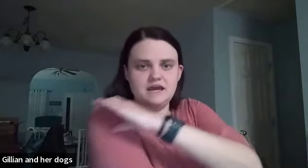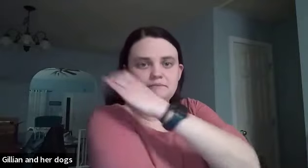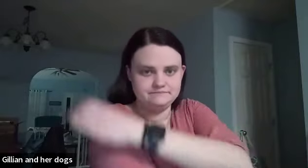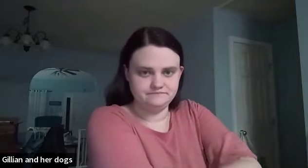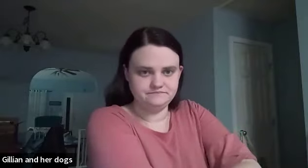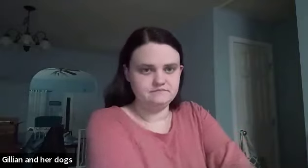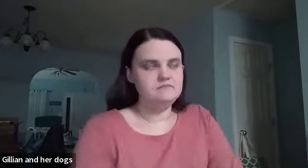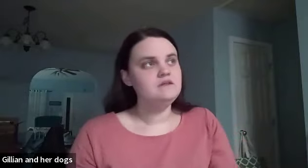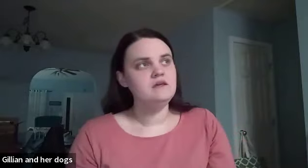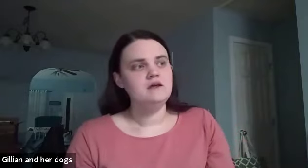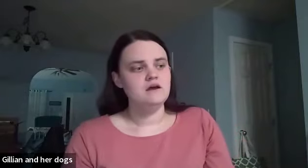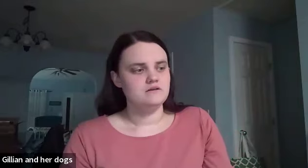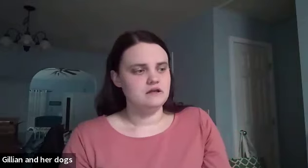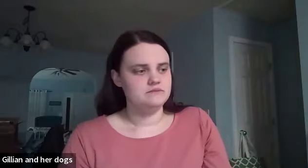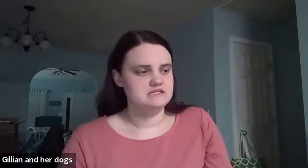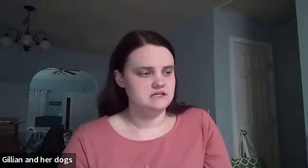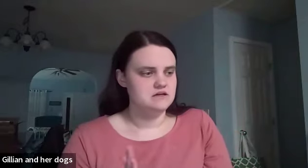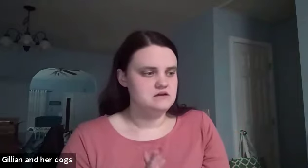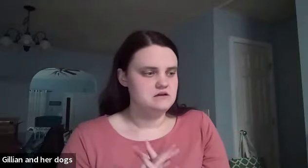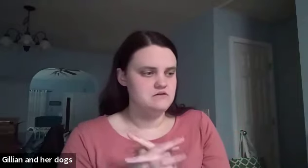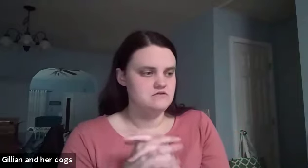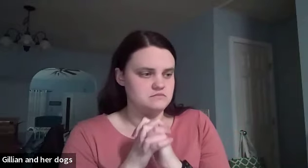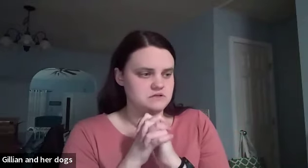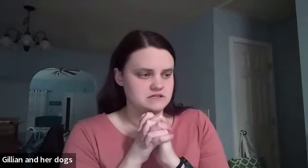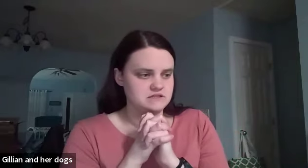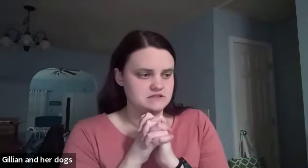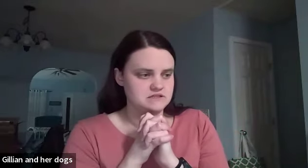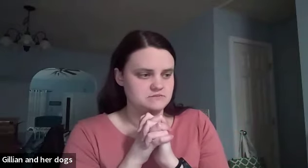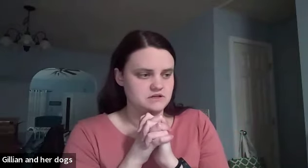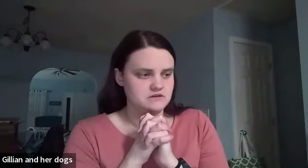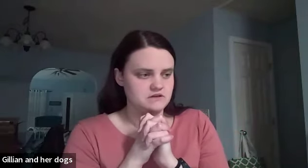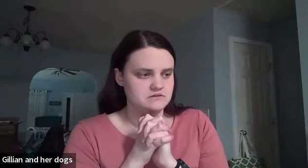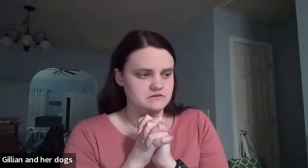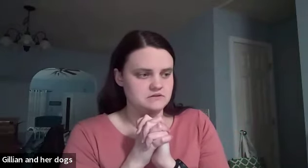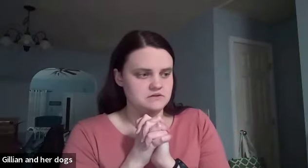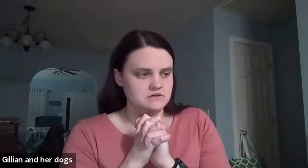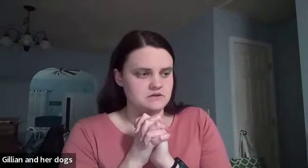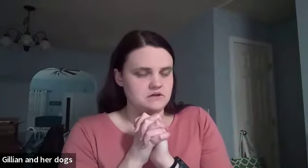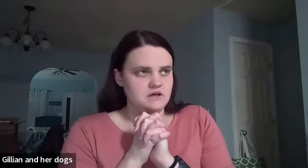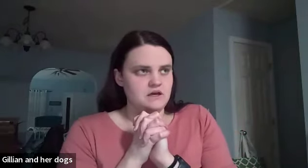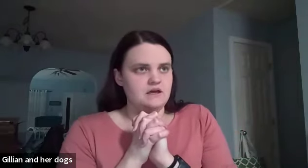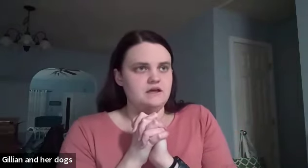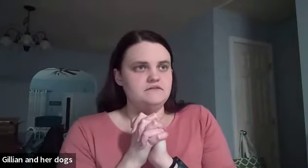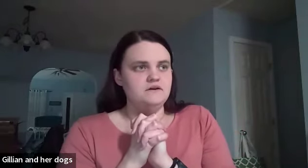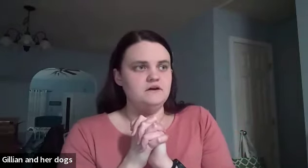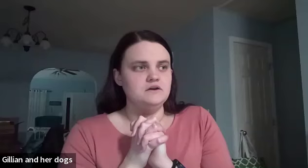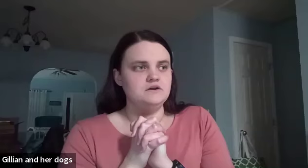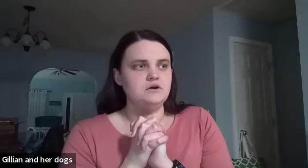Okay. All right, let me see. Oh, there are places. I'm trying to think. If you're